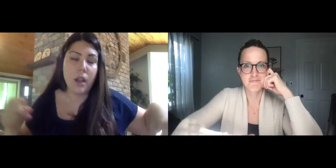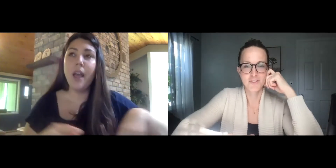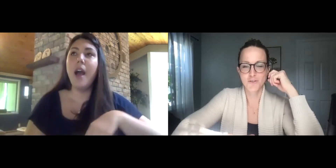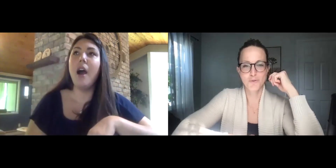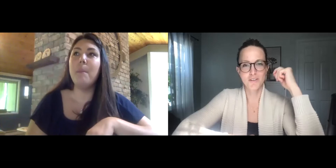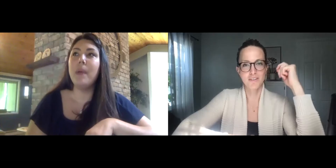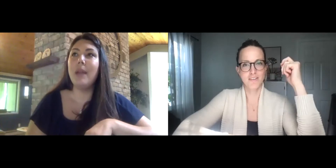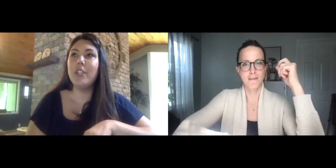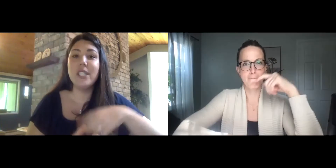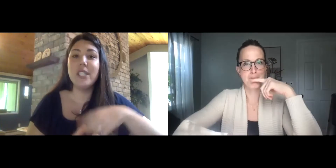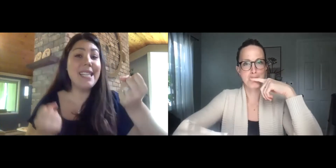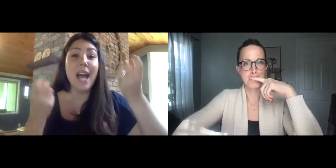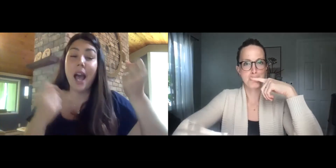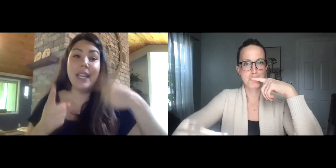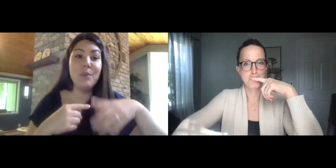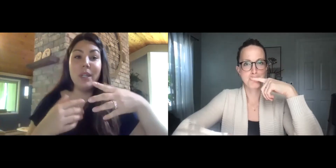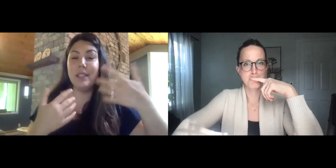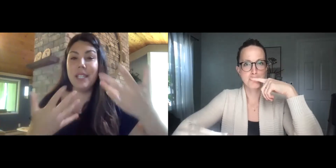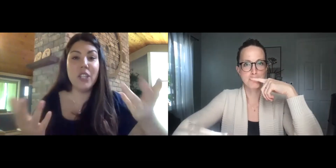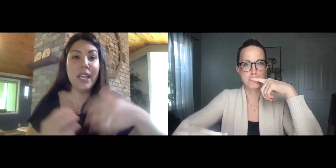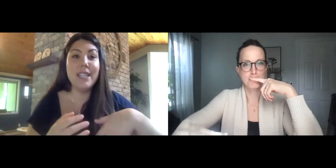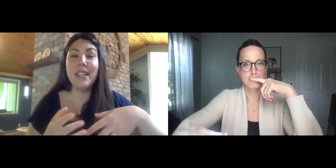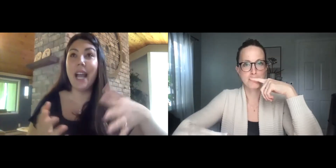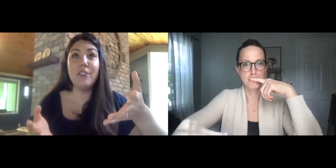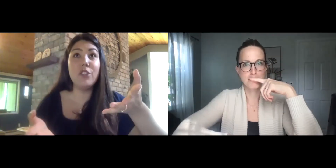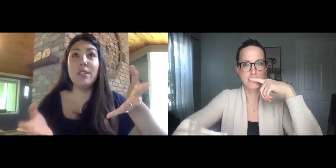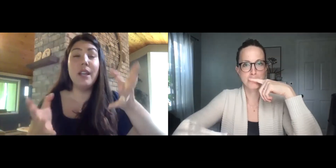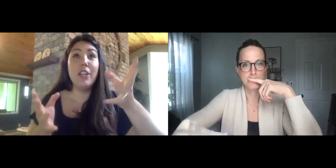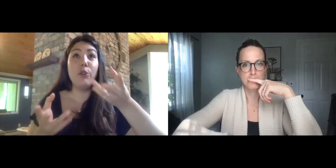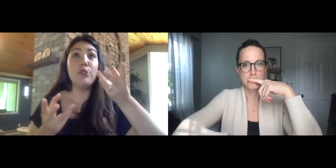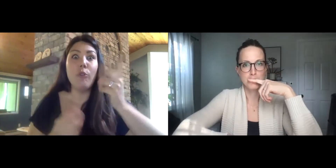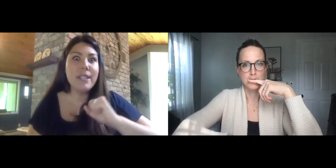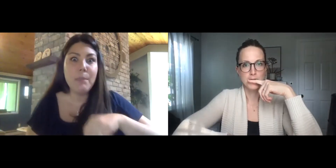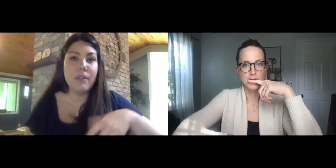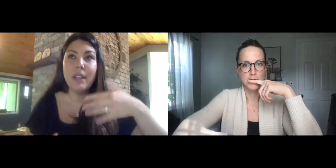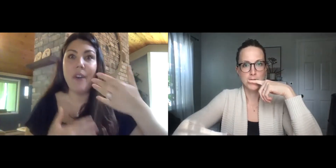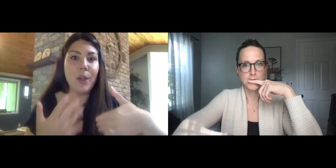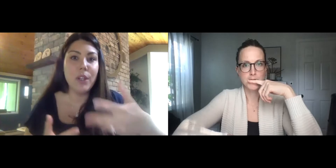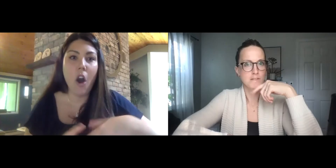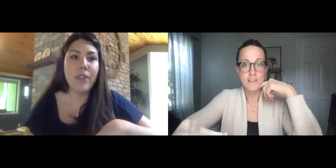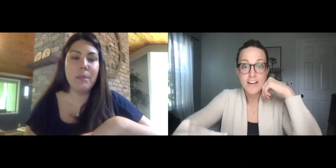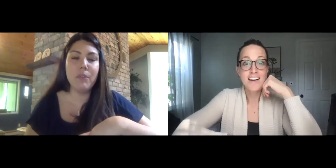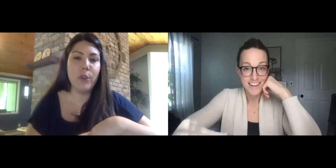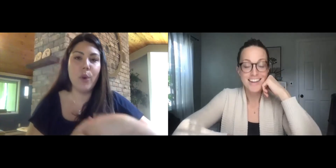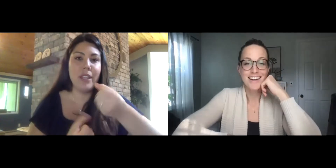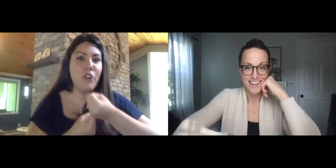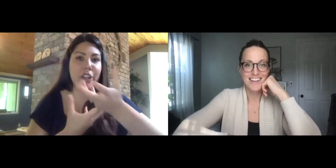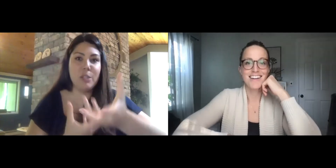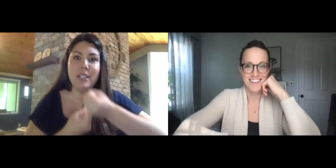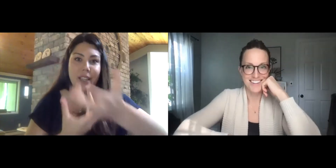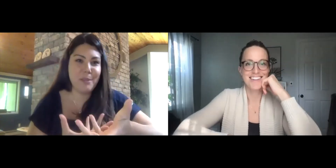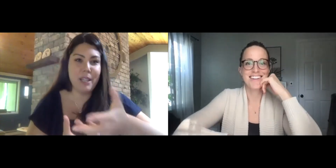on and on. And we just sing and sign, and we teach the kids, and they kind of just, they're so receptive and they follow along. And then before you know it, they